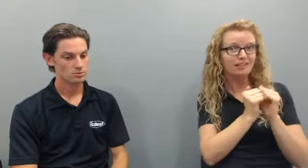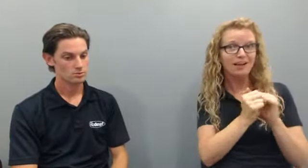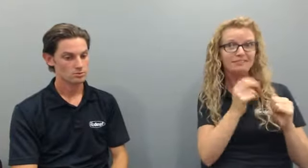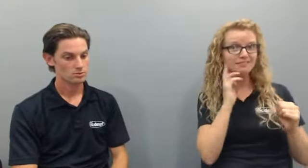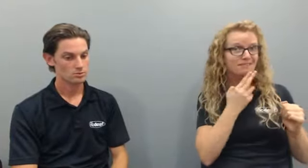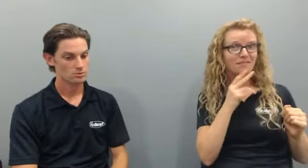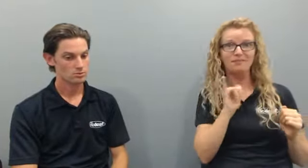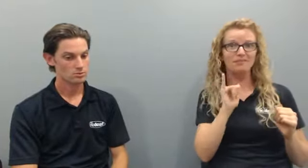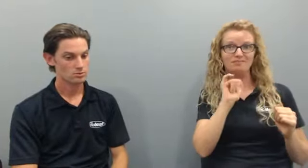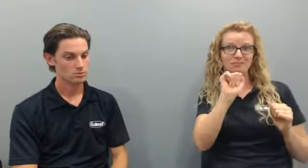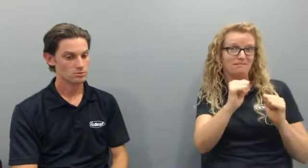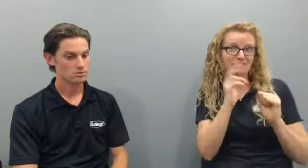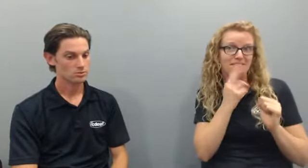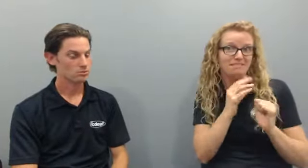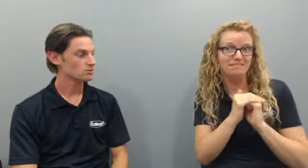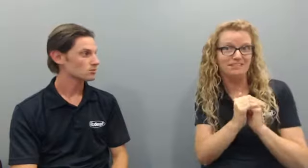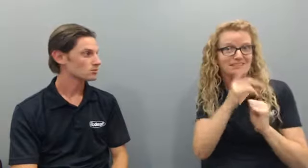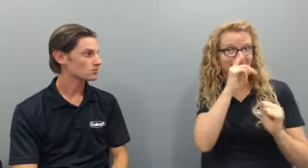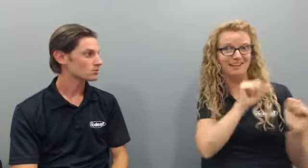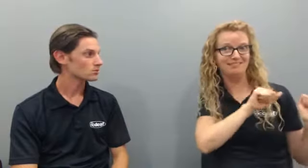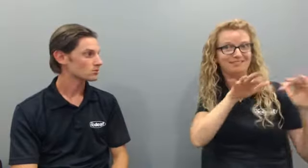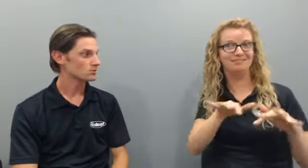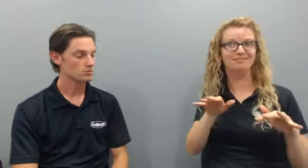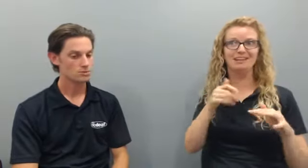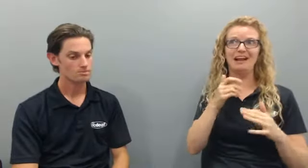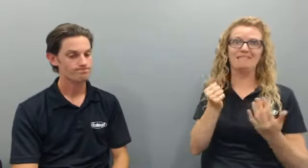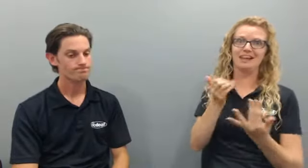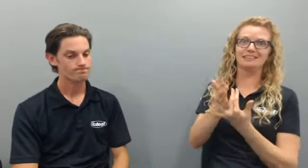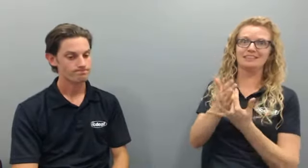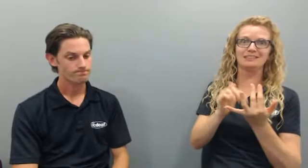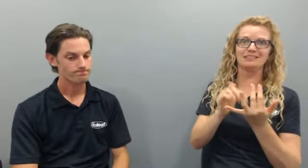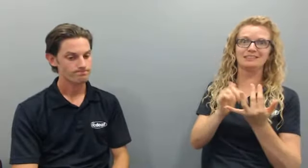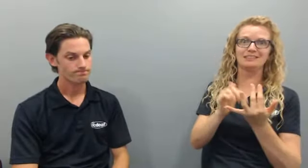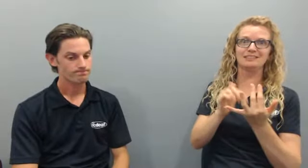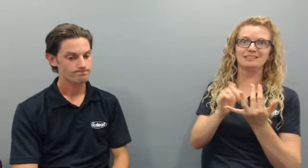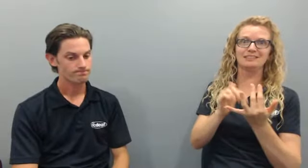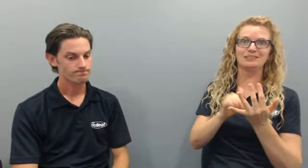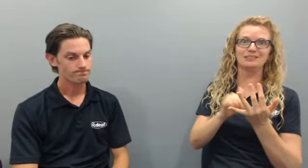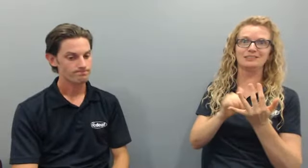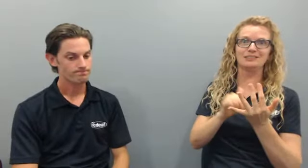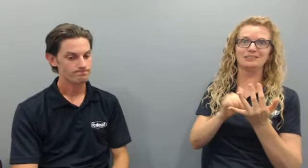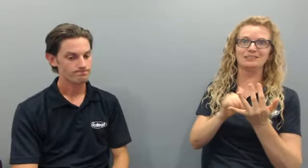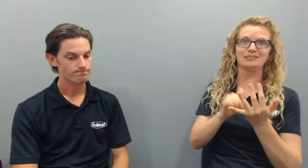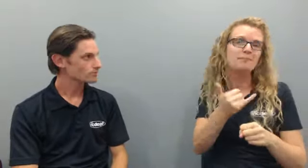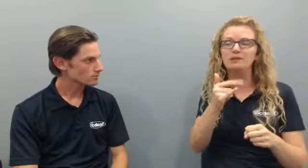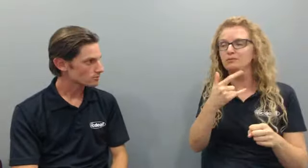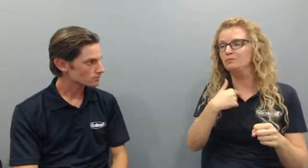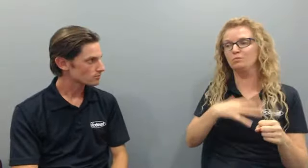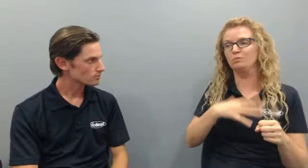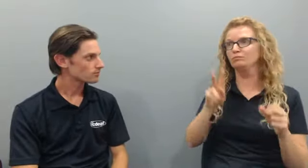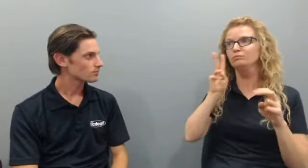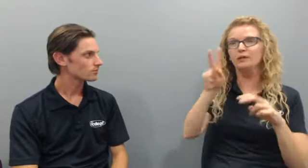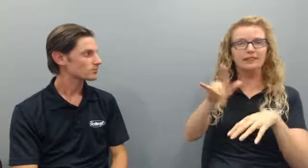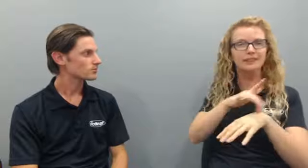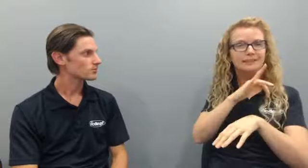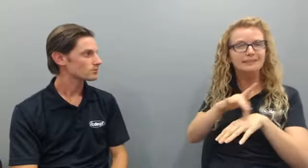yourself, and if you're attending and you have deaf friends or family members that are attending, they are more than welcome to access that interpreter as well. An